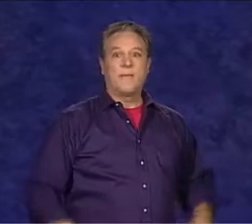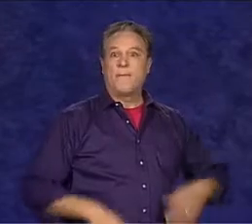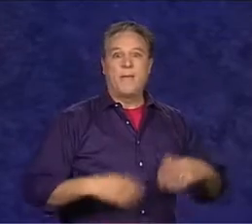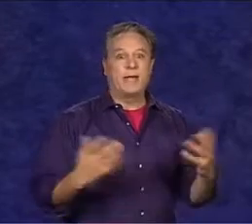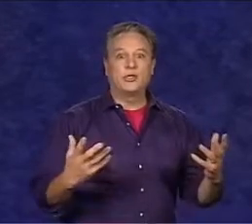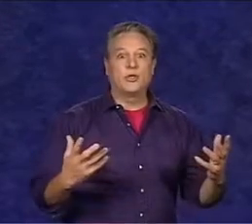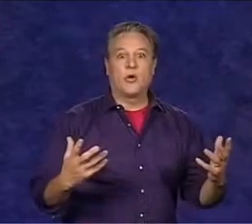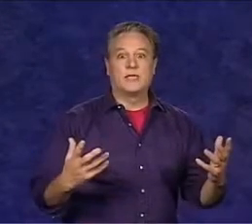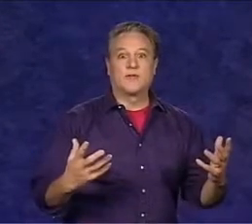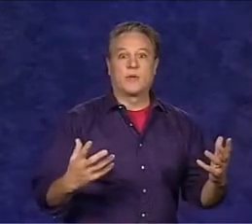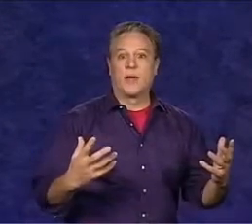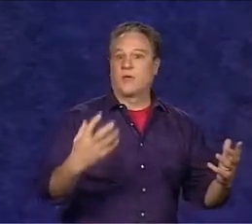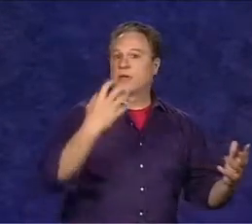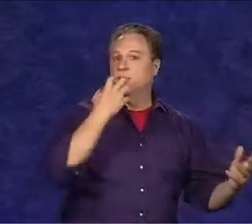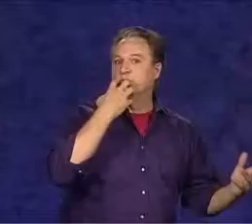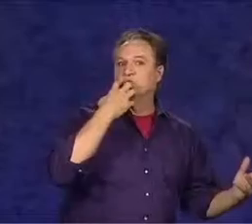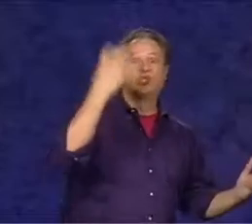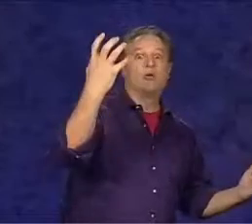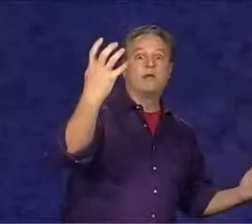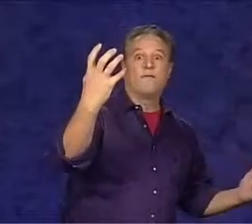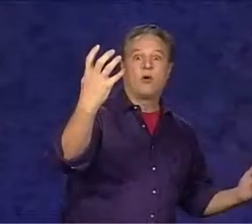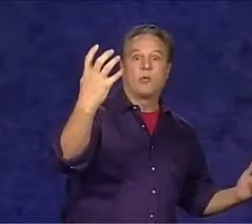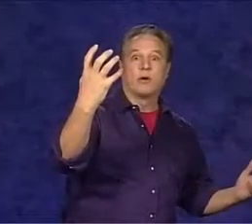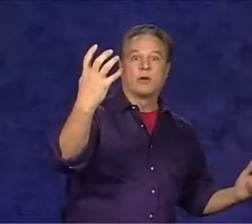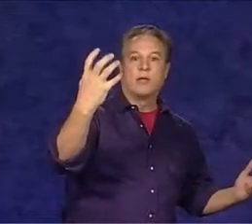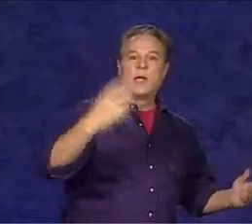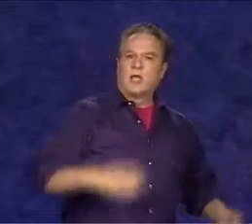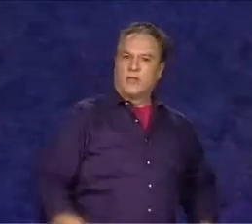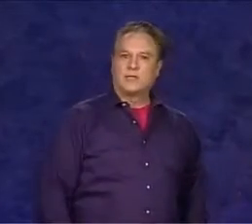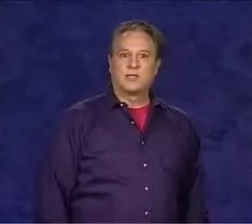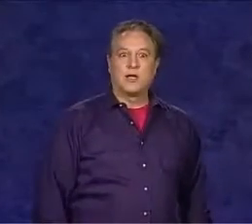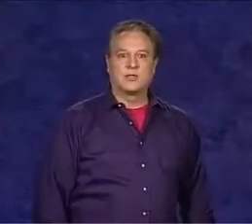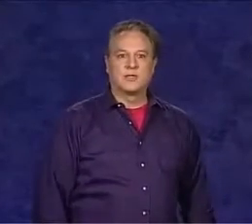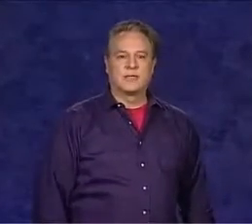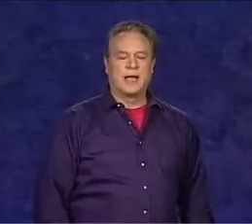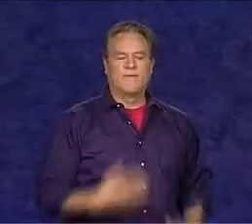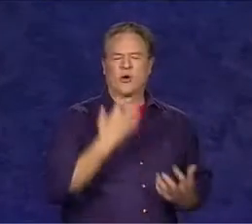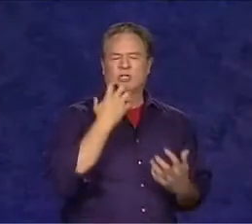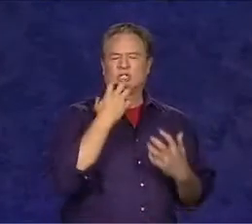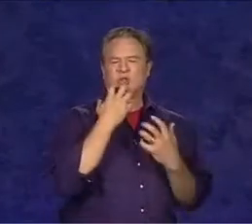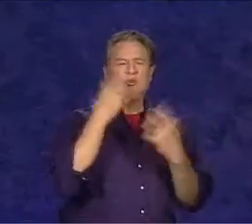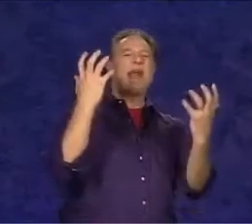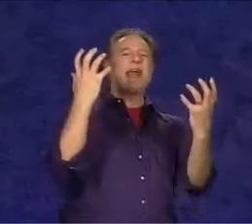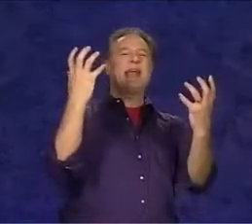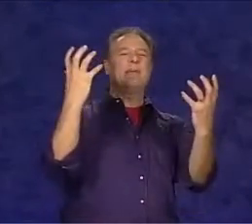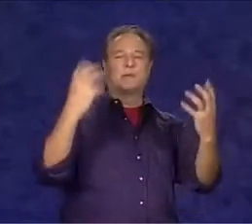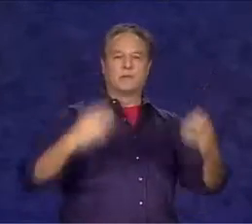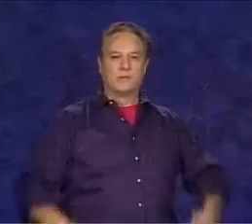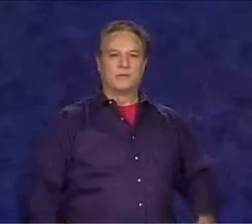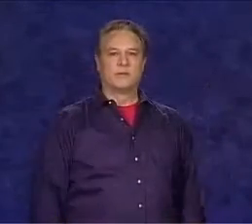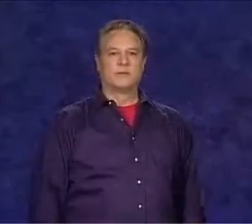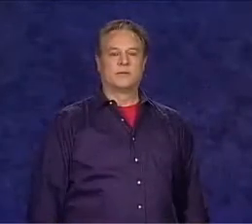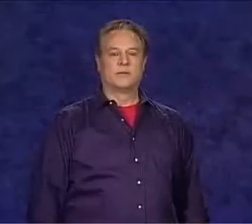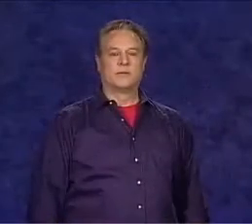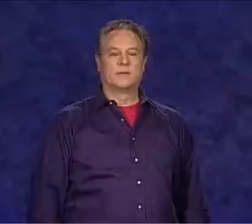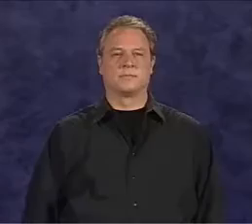Some major noise from your mouth comes shooting forward. This is also the sign for scream.